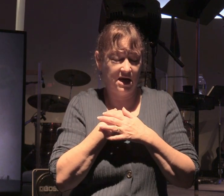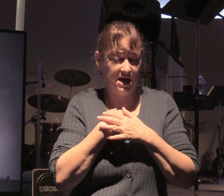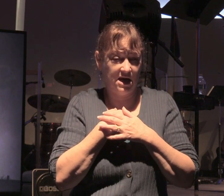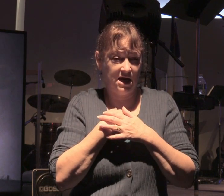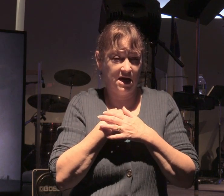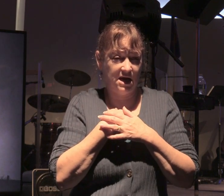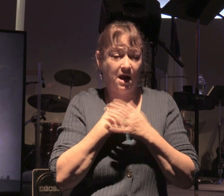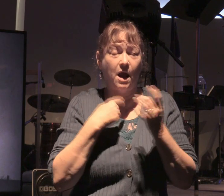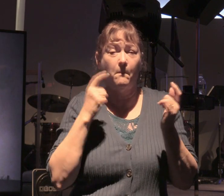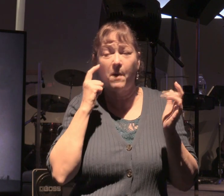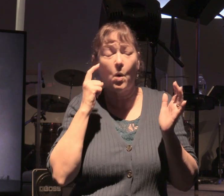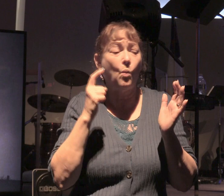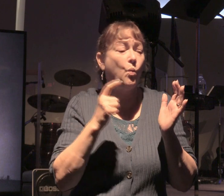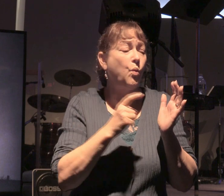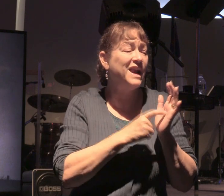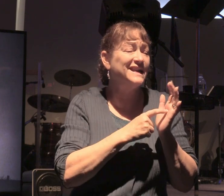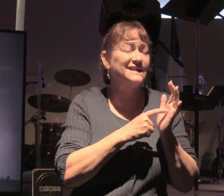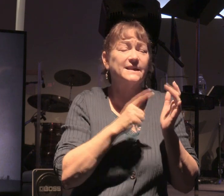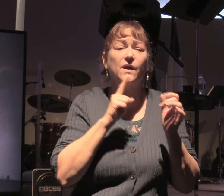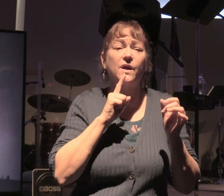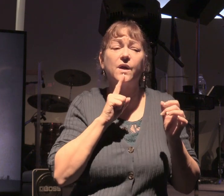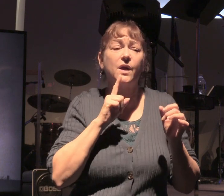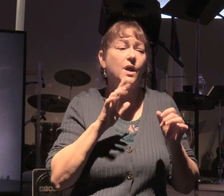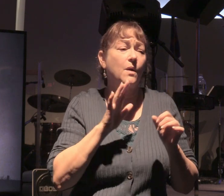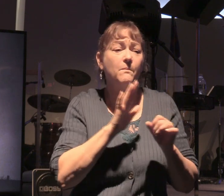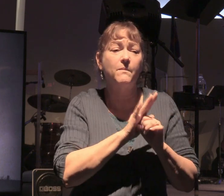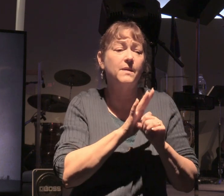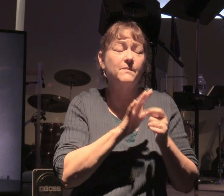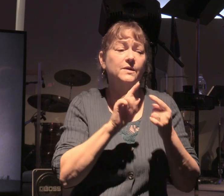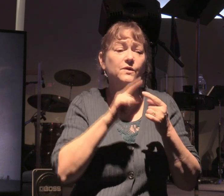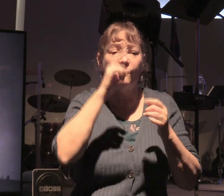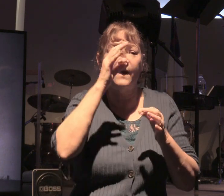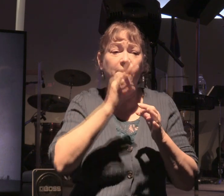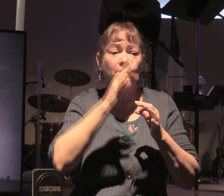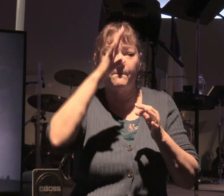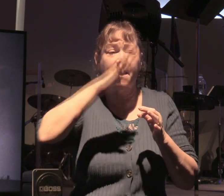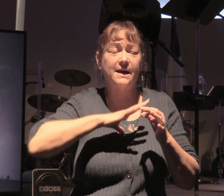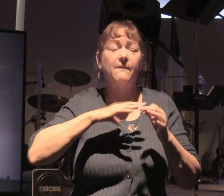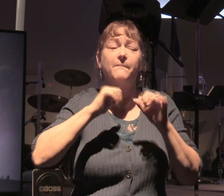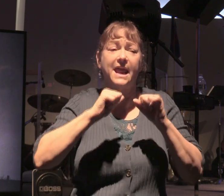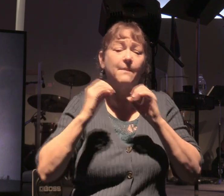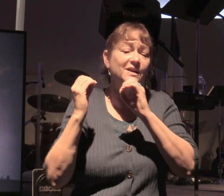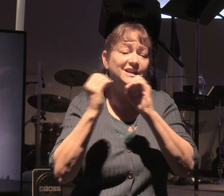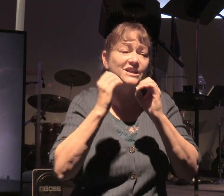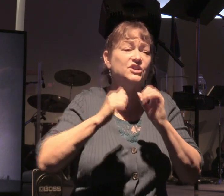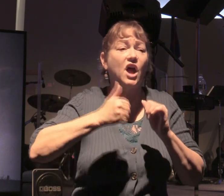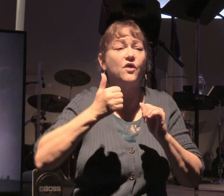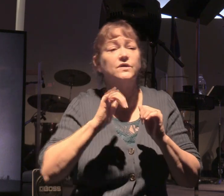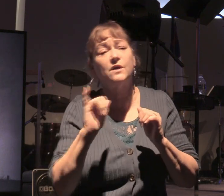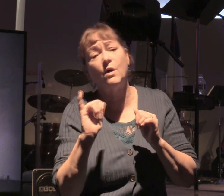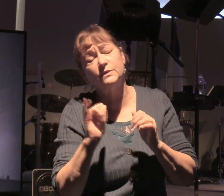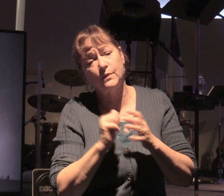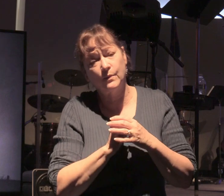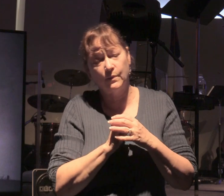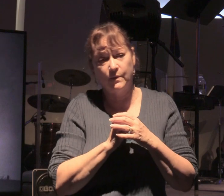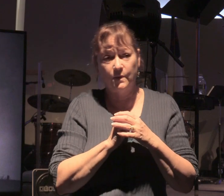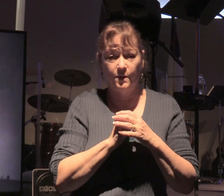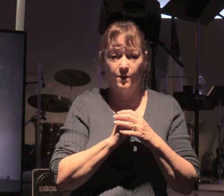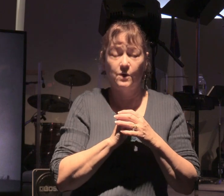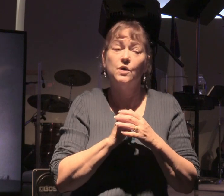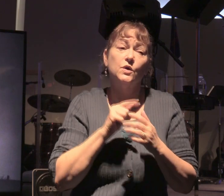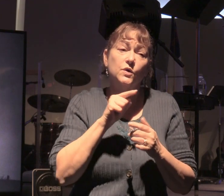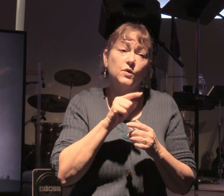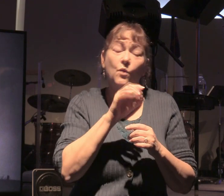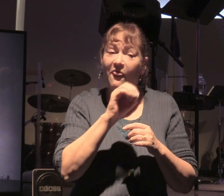among many witnesses, commit these things to faithful men who will be able to teach others also.